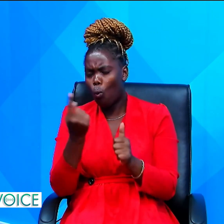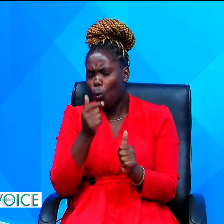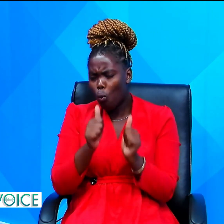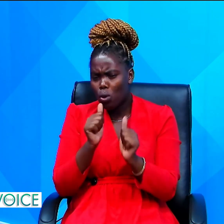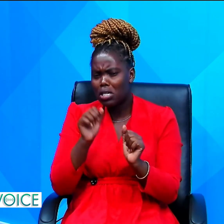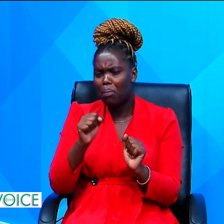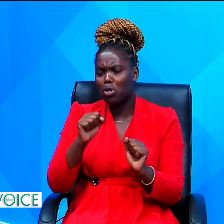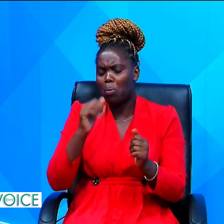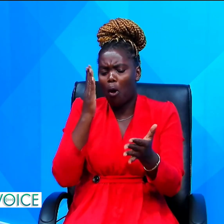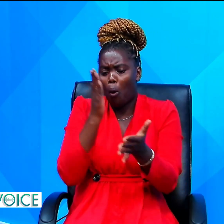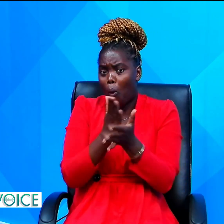can also,